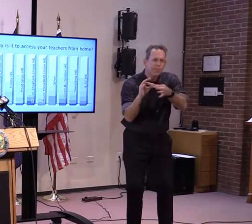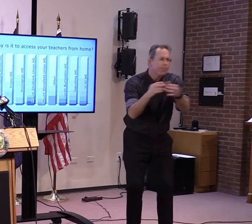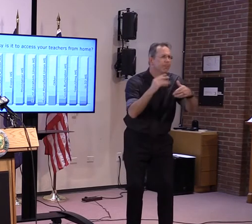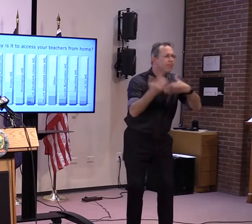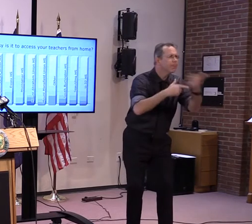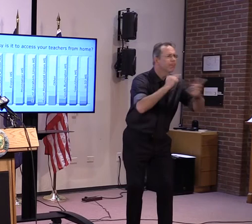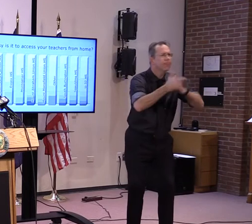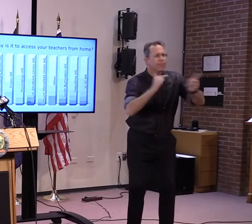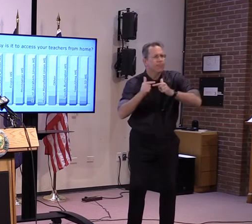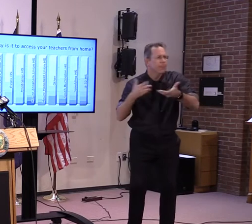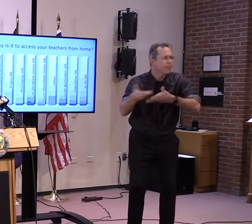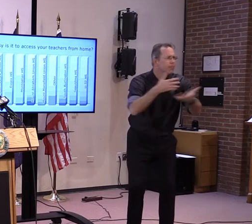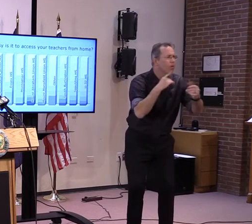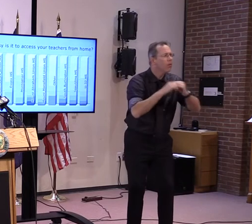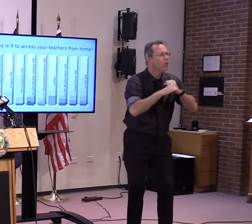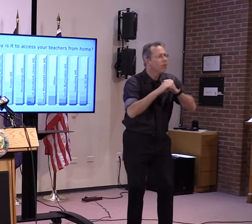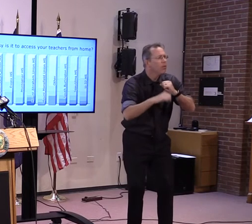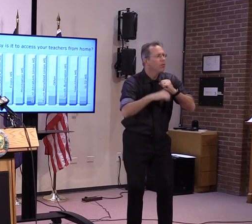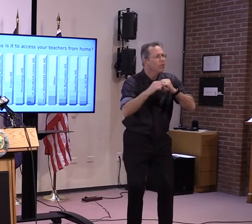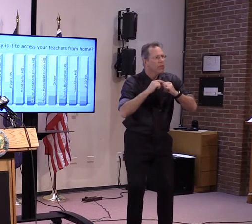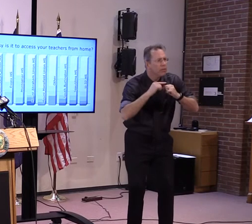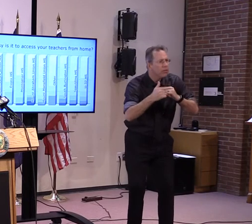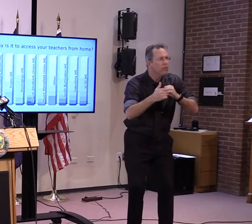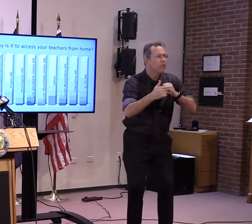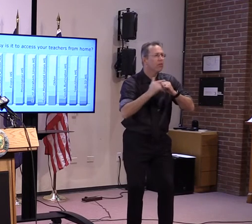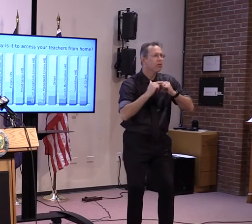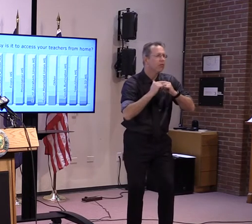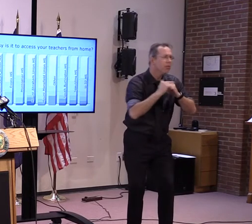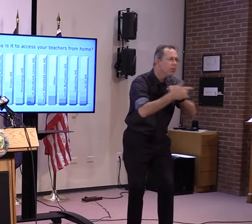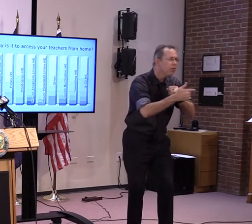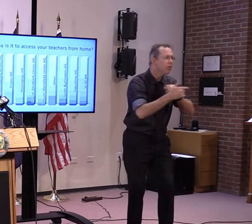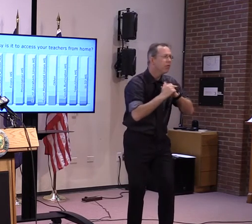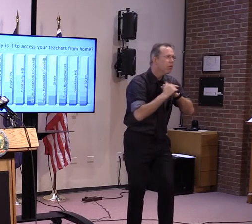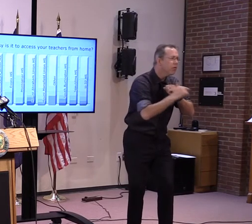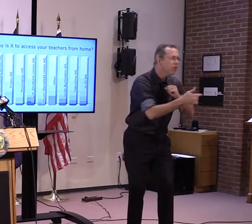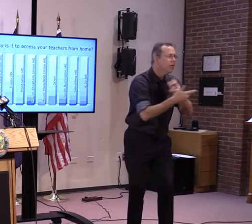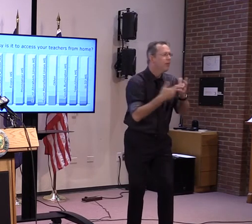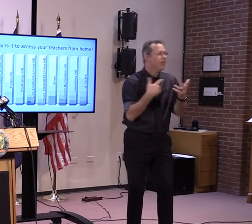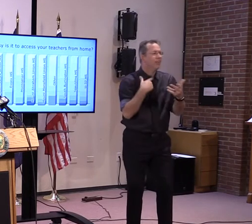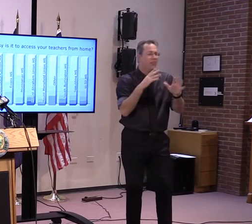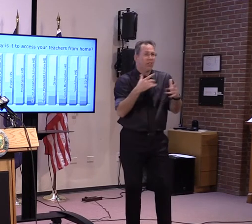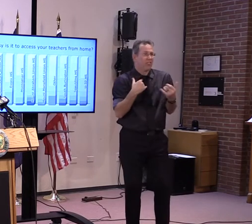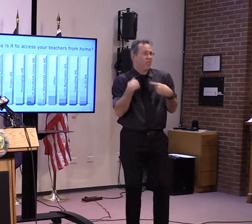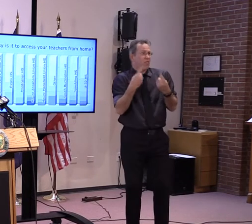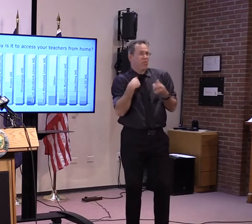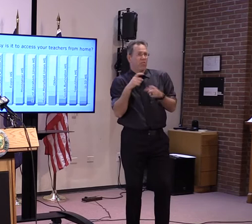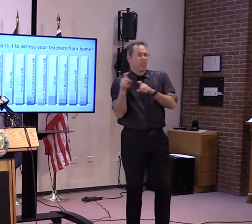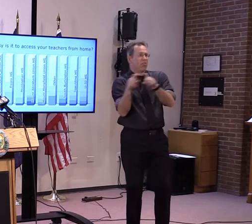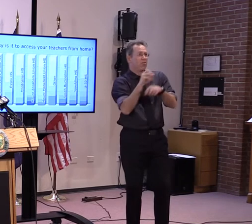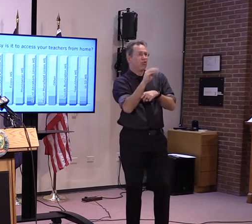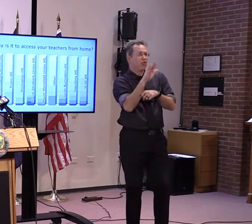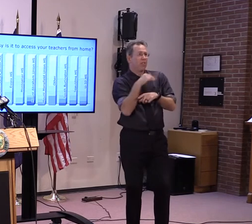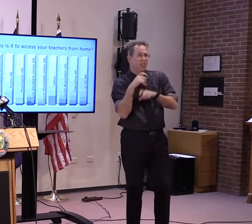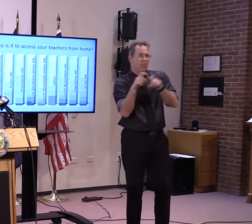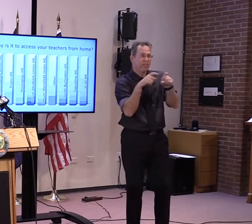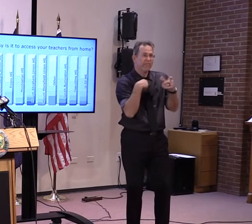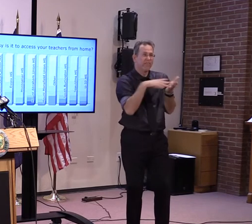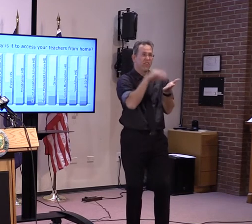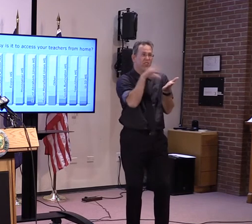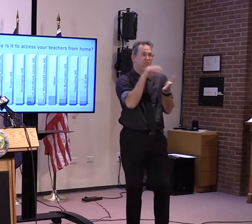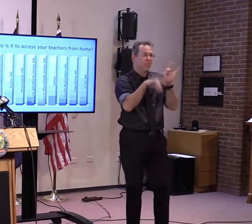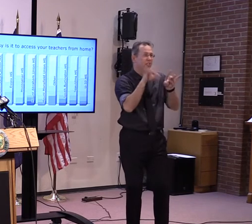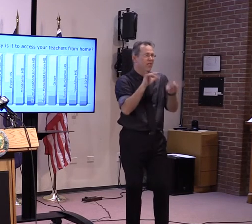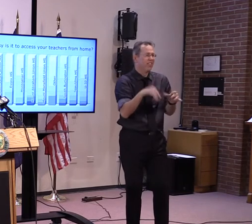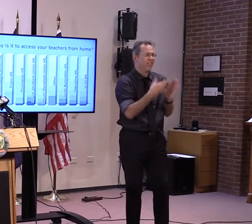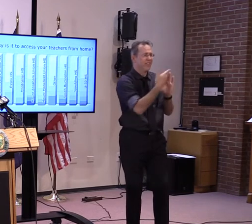factors, but this is the data that we collected, and this shows that there are times when some staff